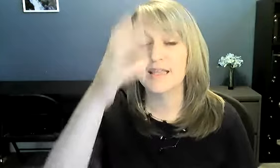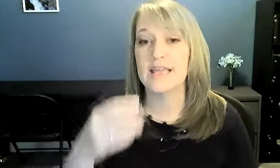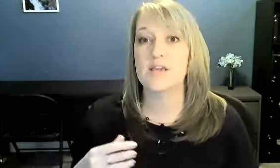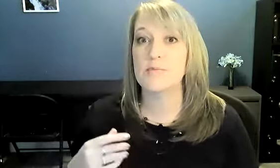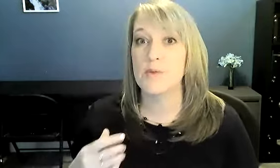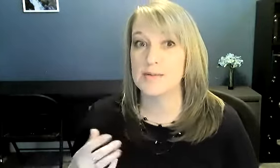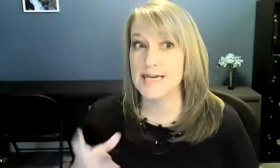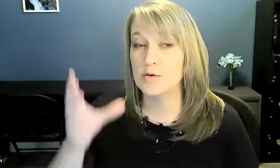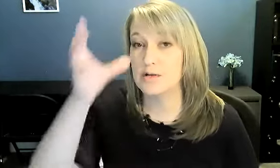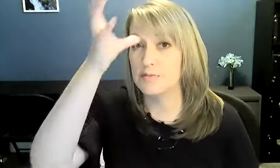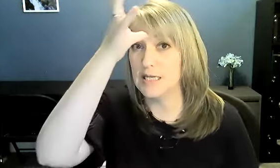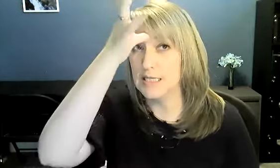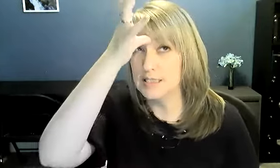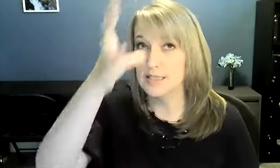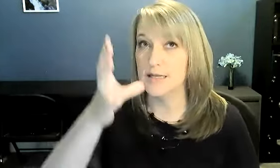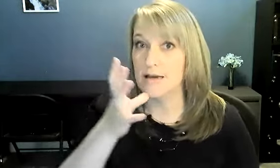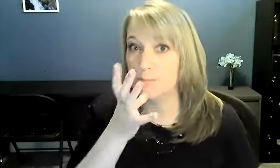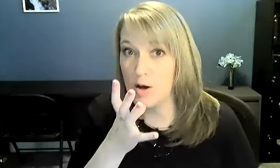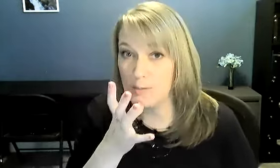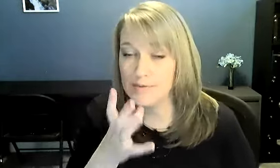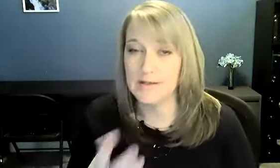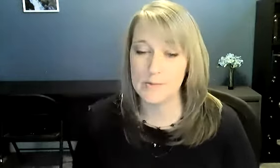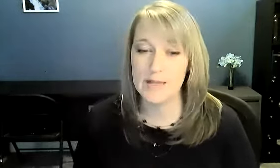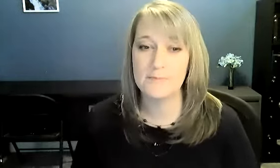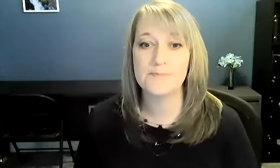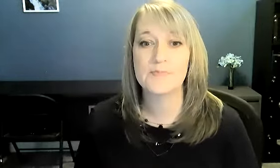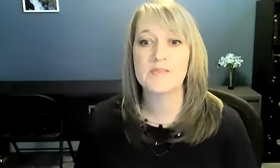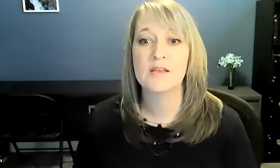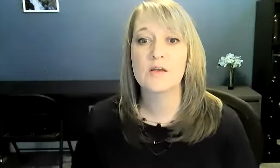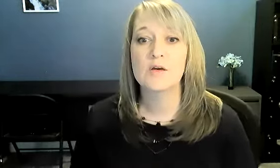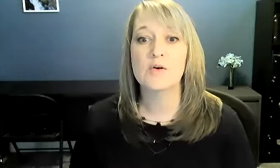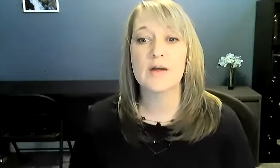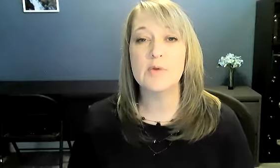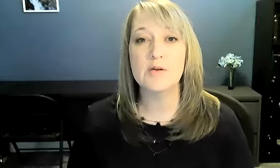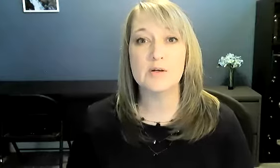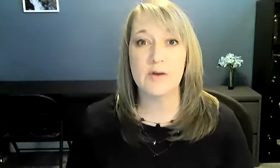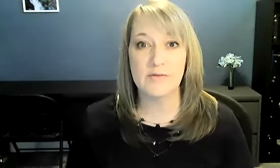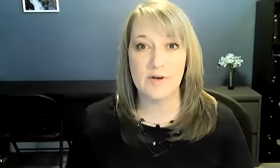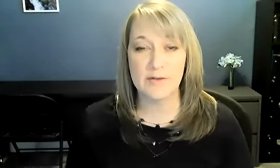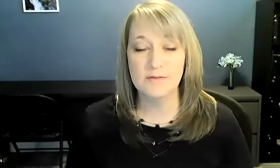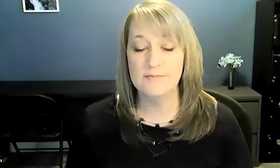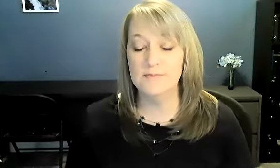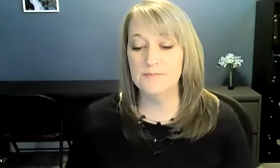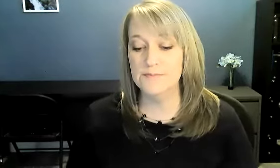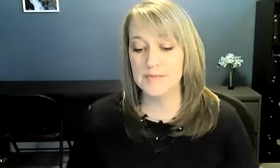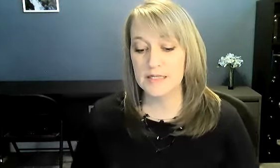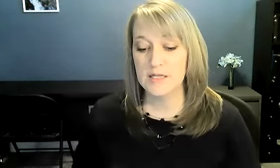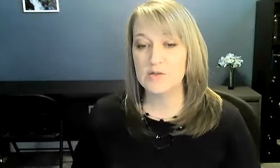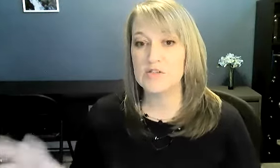It can be mom and dad, or it can be dad, mom, either way. Grandmother and grandfather,